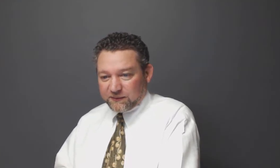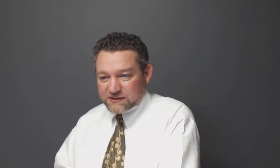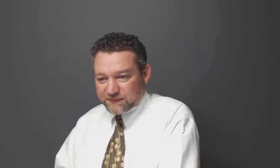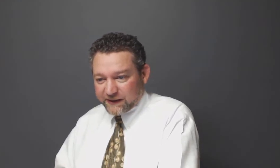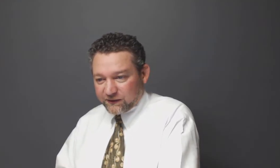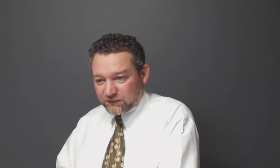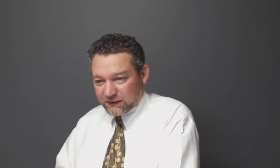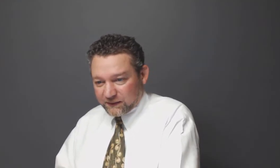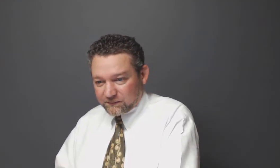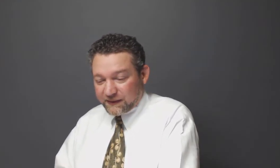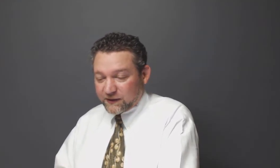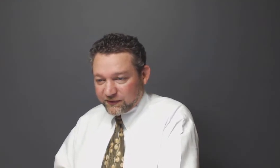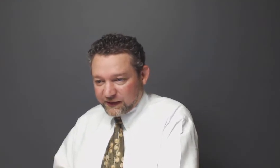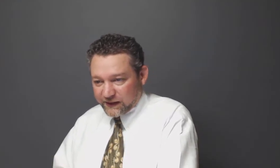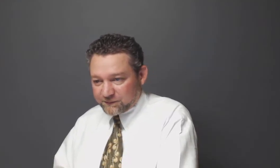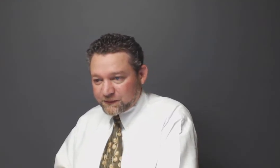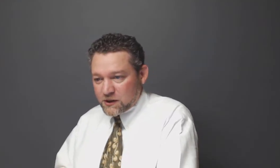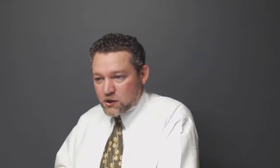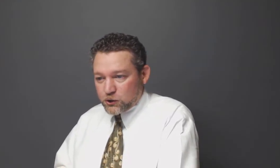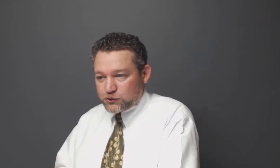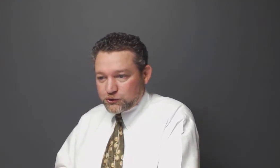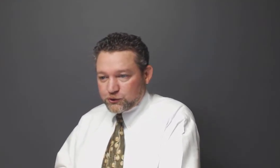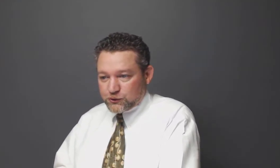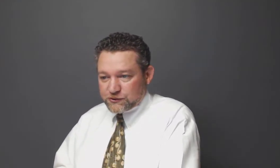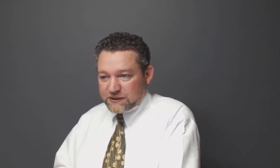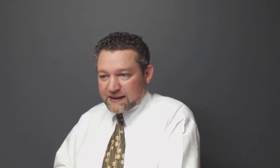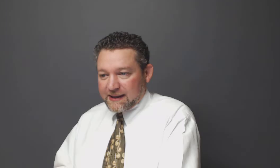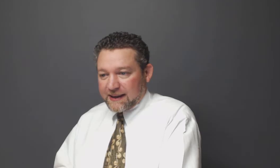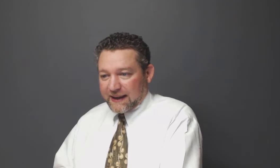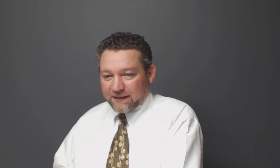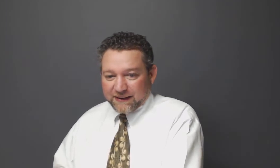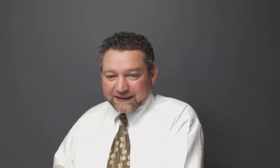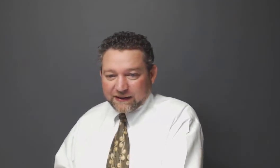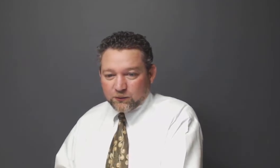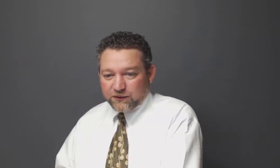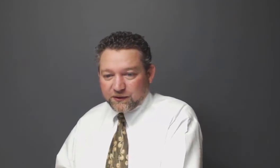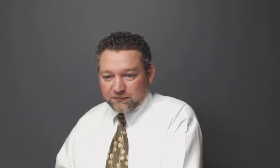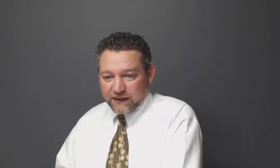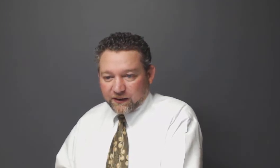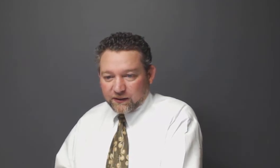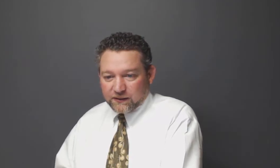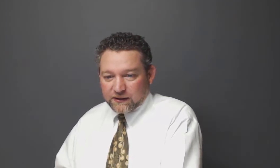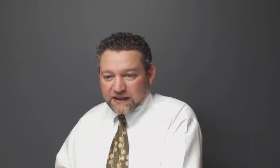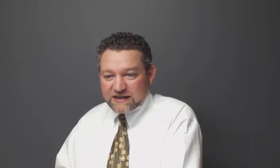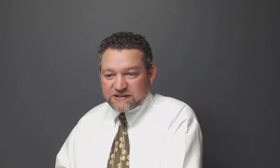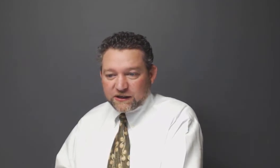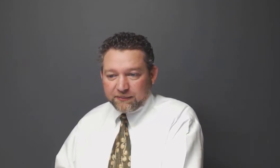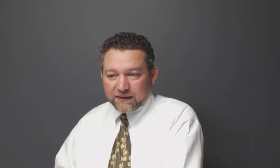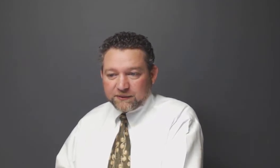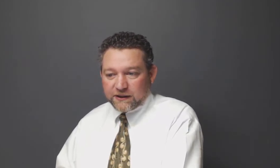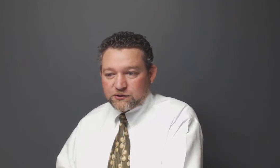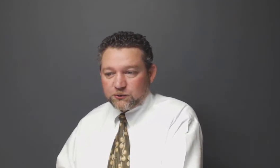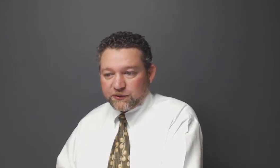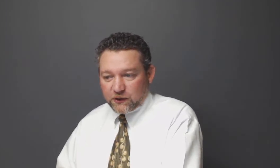me is mightier than I, whose shoes am I not worthy to bear. He shall baptize you with the